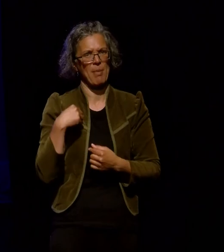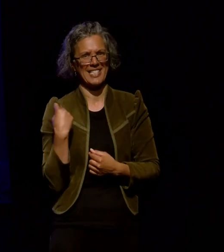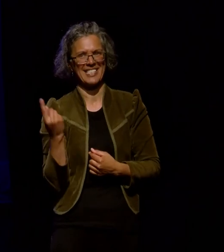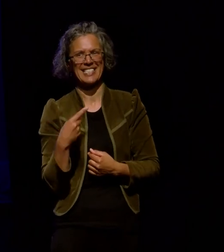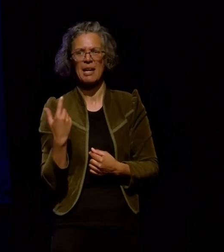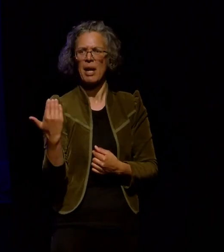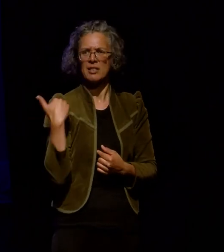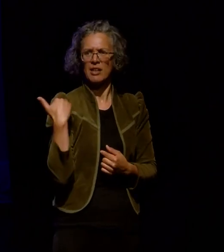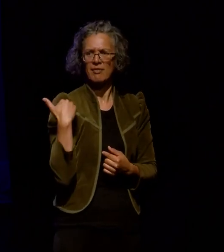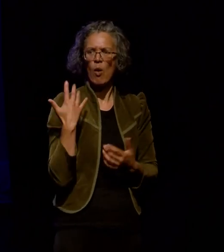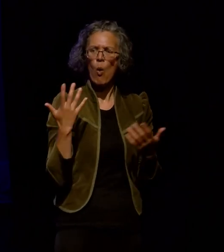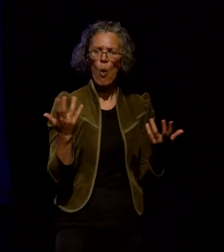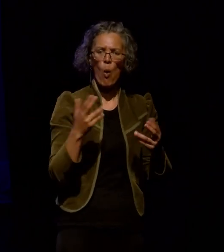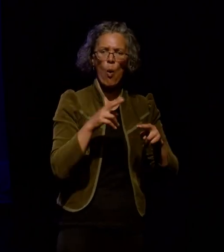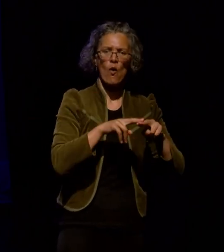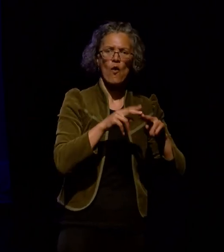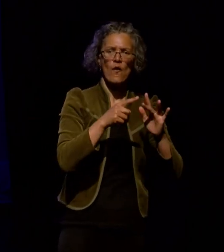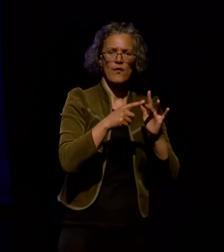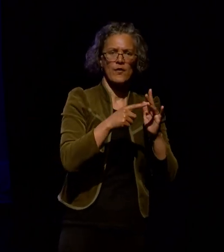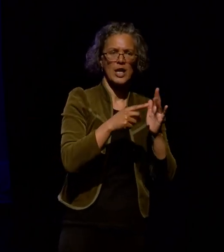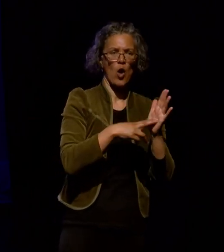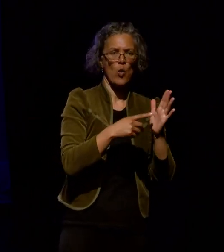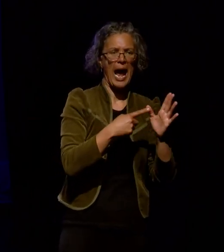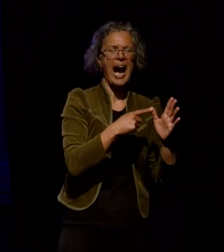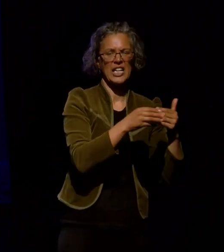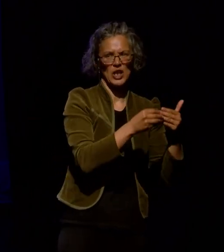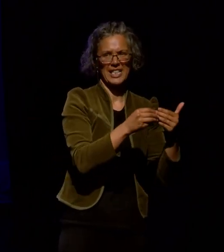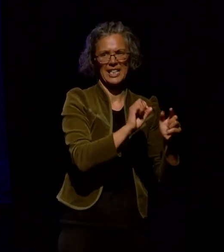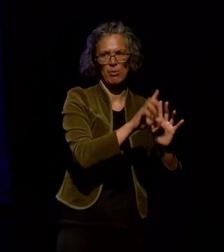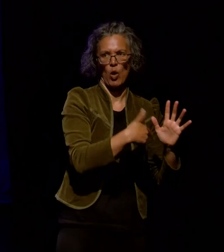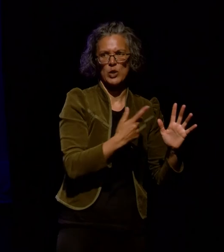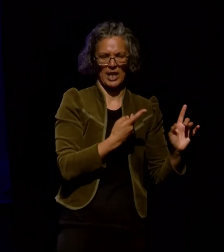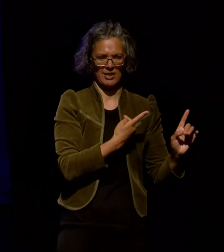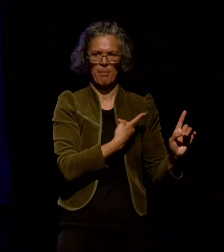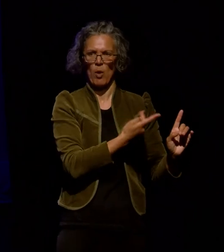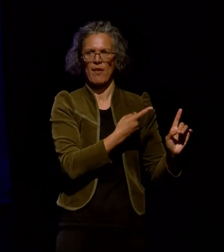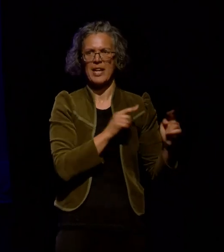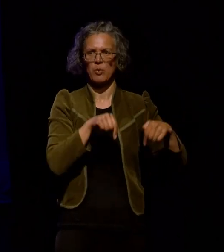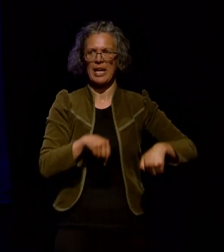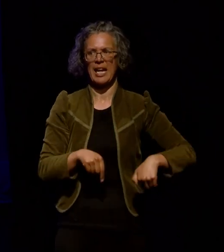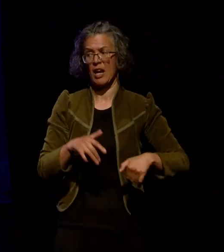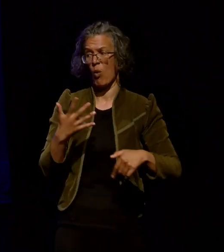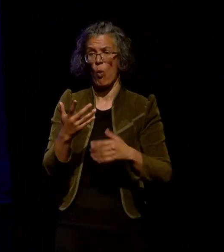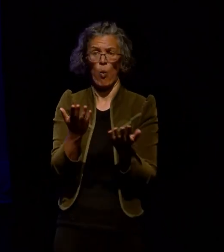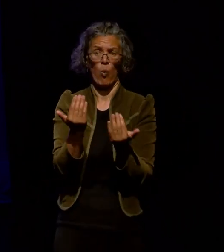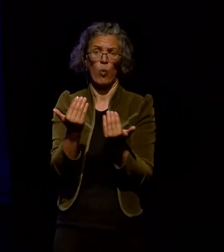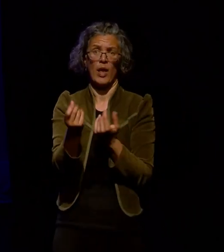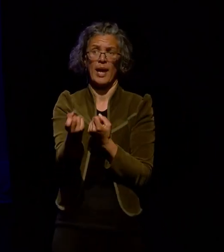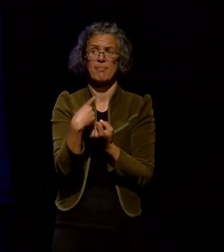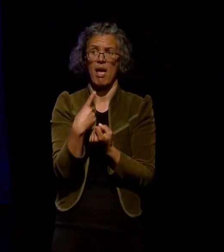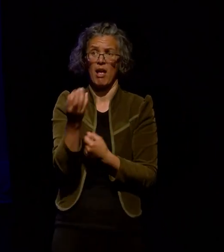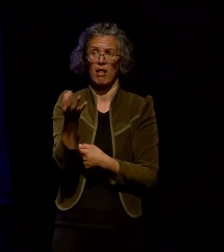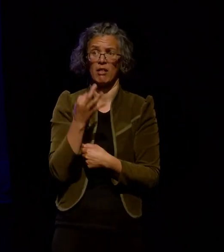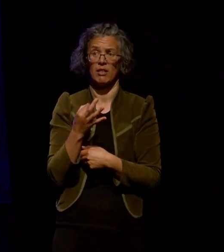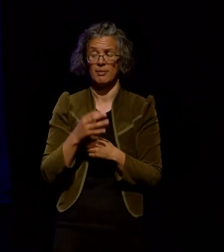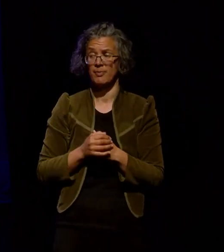speak with me or Fiona Fieldsend, the lead in the project, while we're here, or contact us by email at any time.